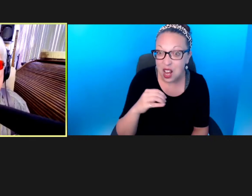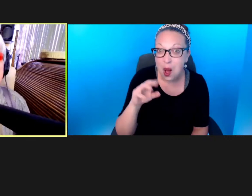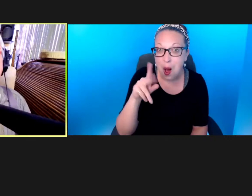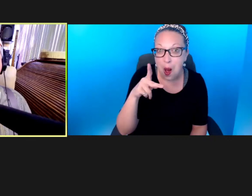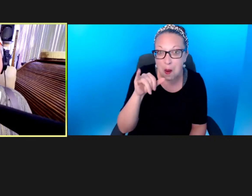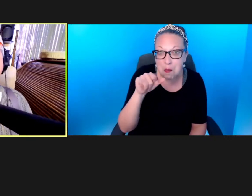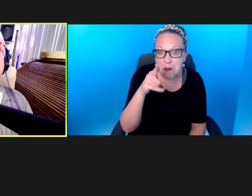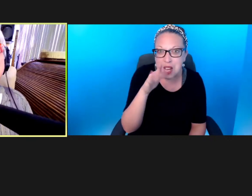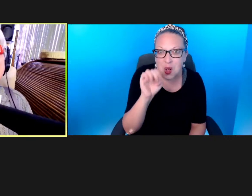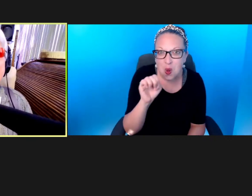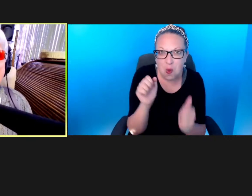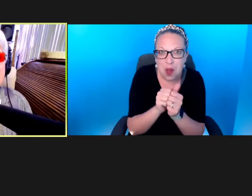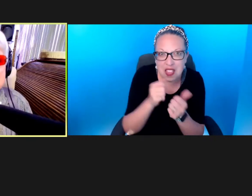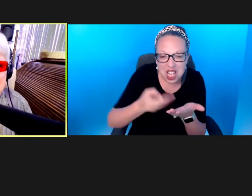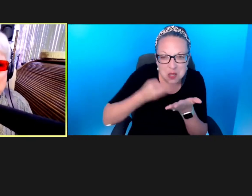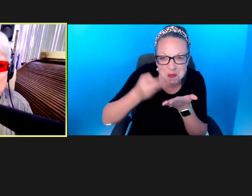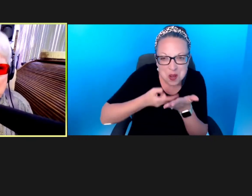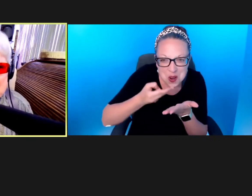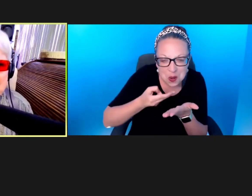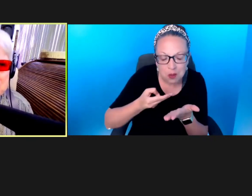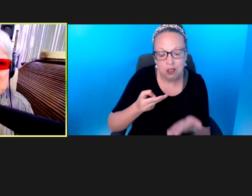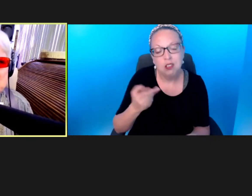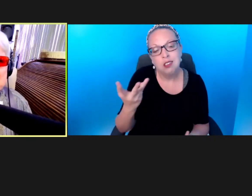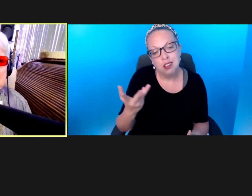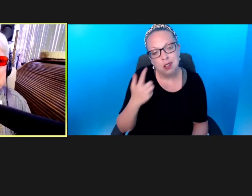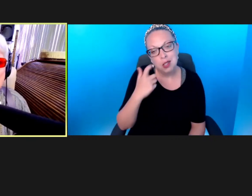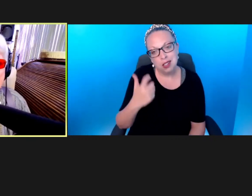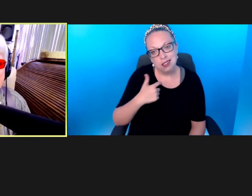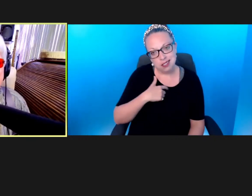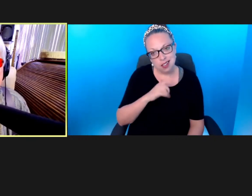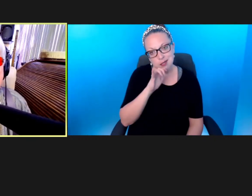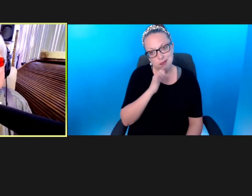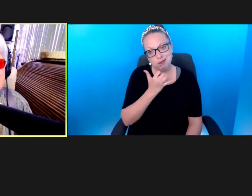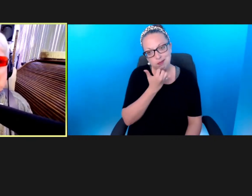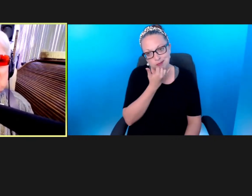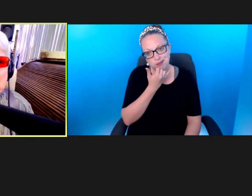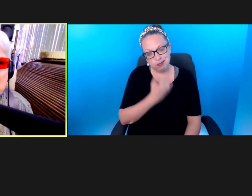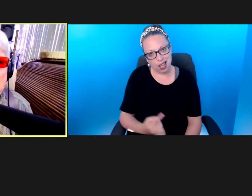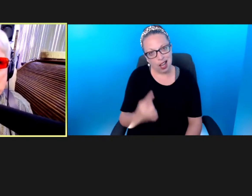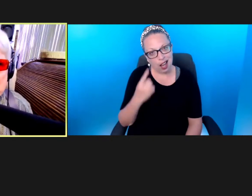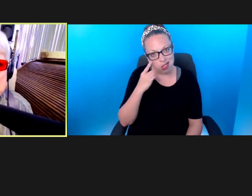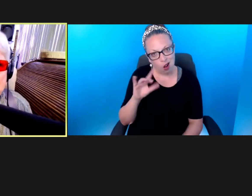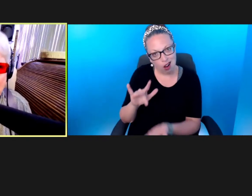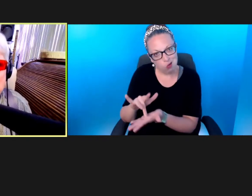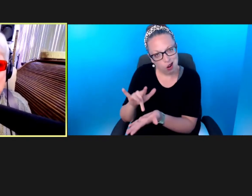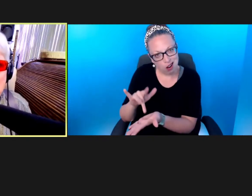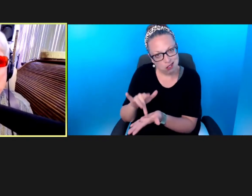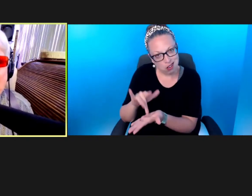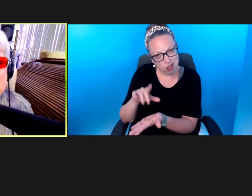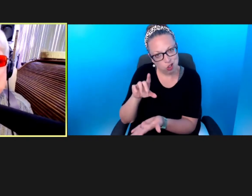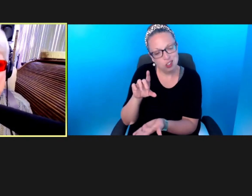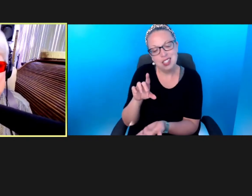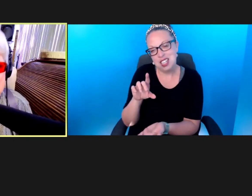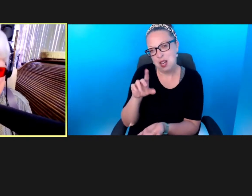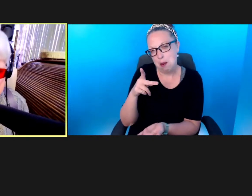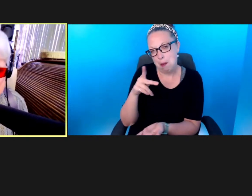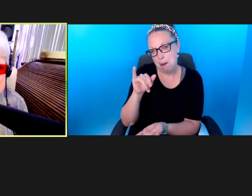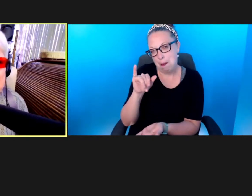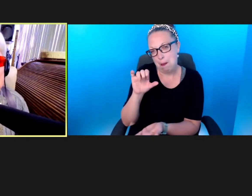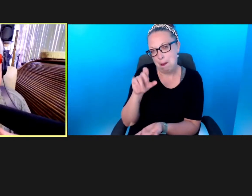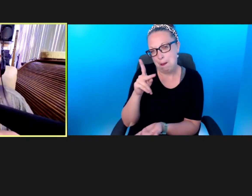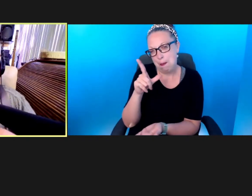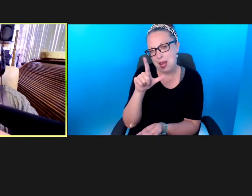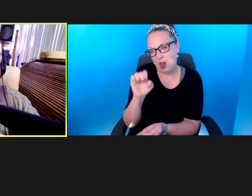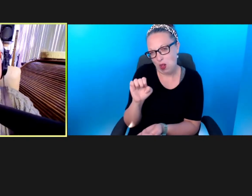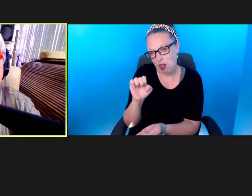spoon. Because, of course, I mistook a dill pickle by touch for a piece of cantaloupe. I guess an easy enough